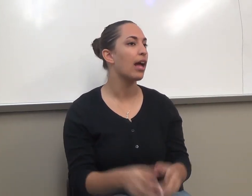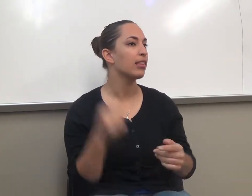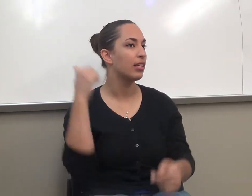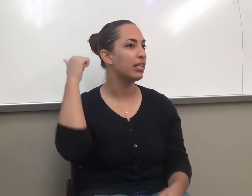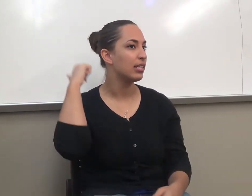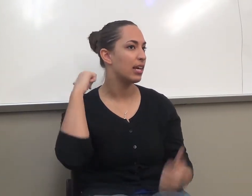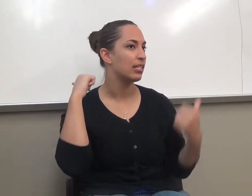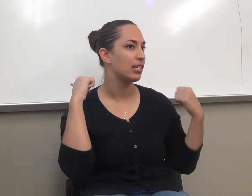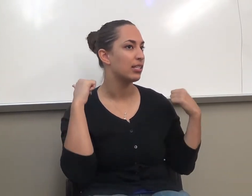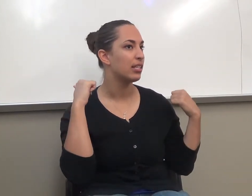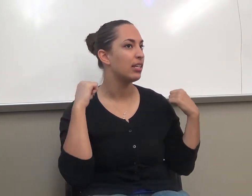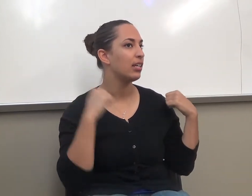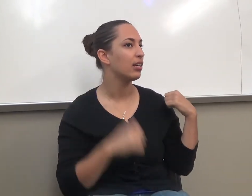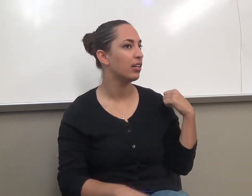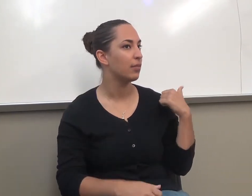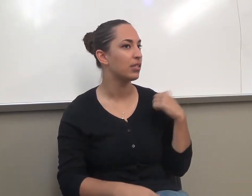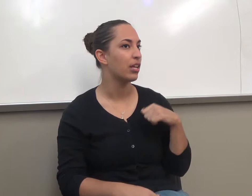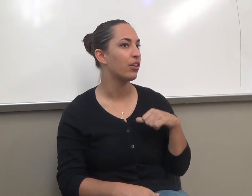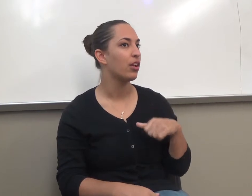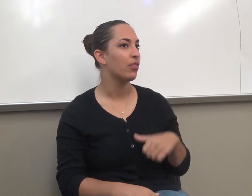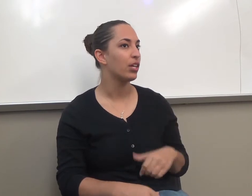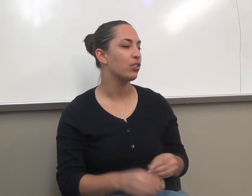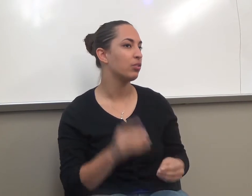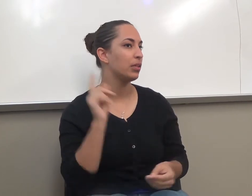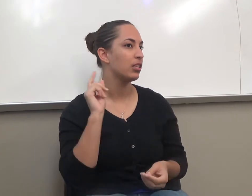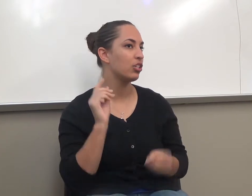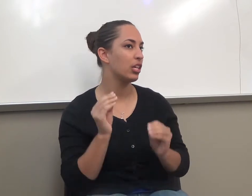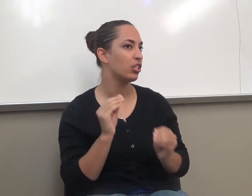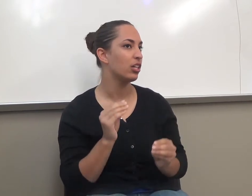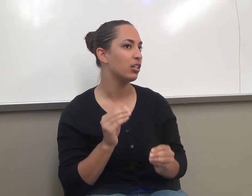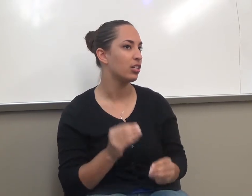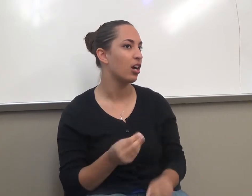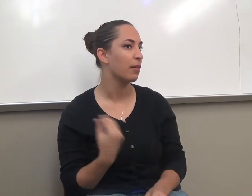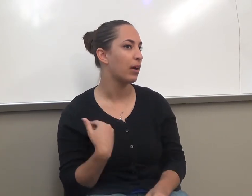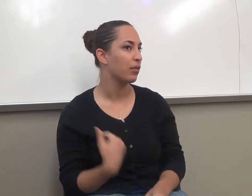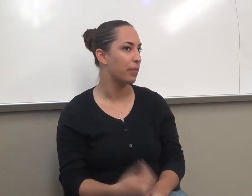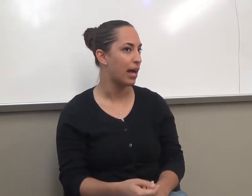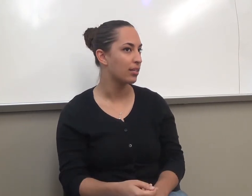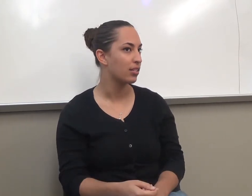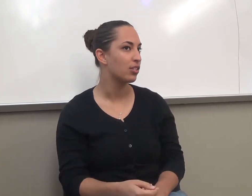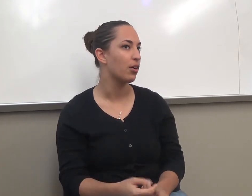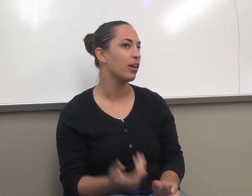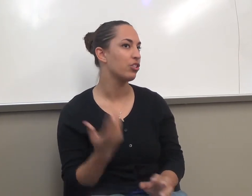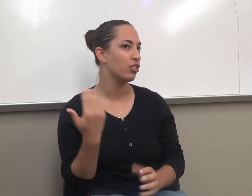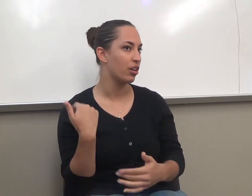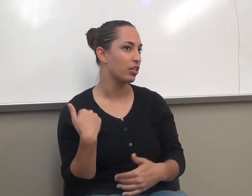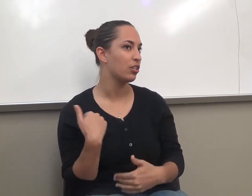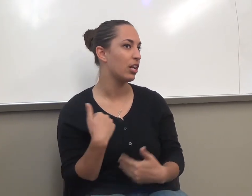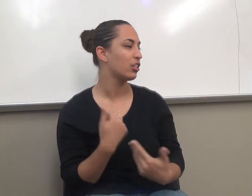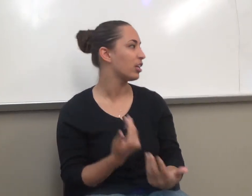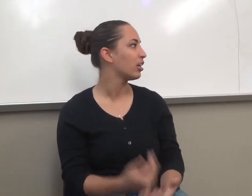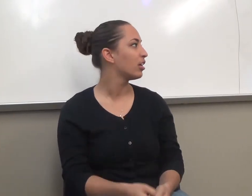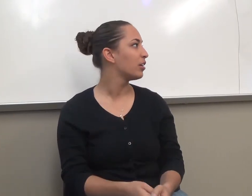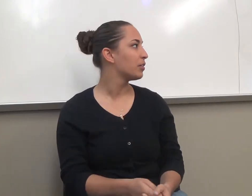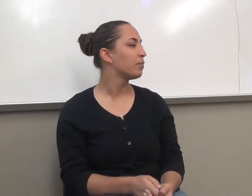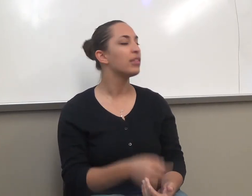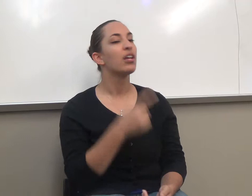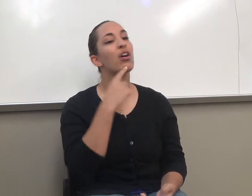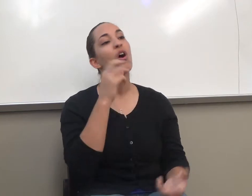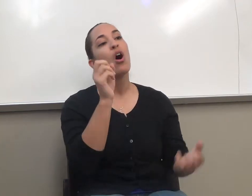the SSC center. They told me to change it to talk about the past, so I started to change it. Okay, good. That is